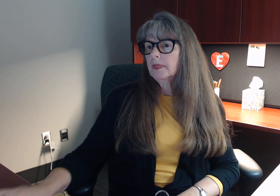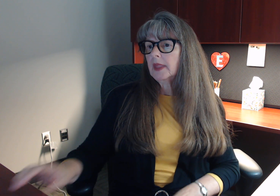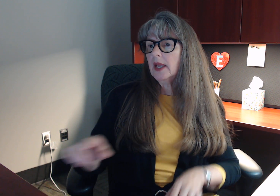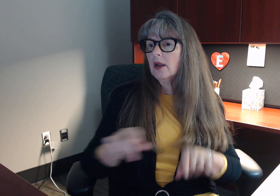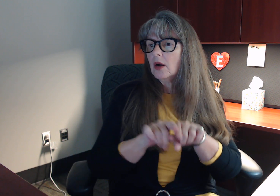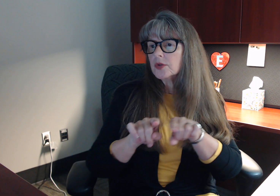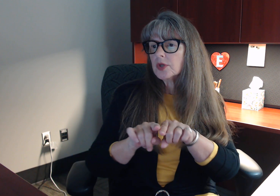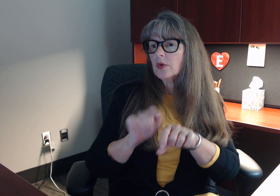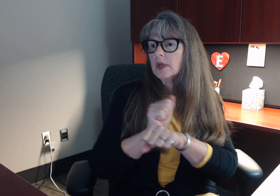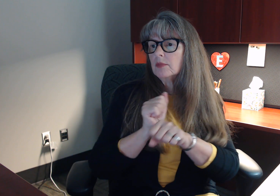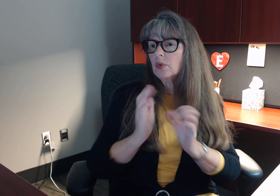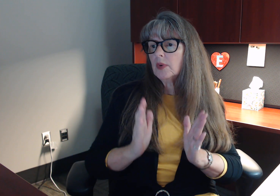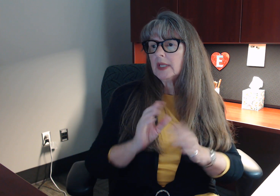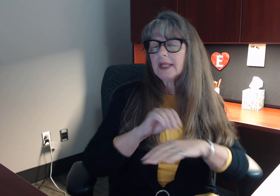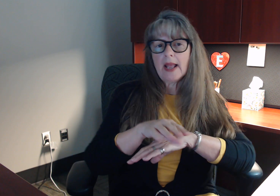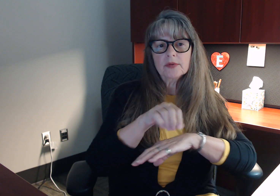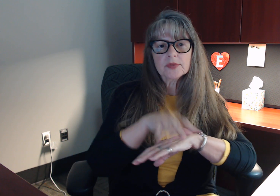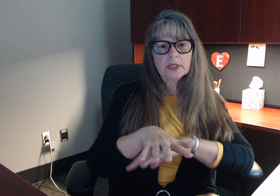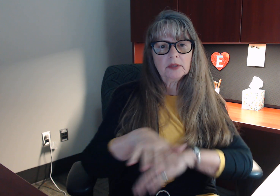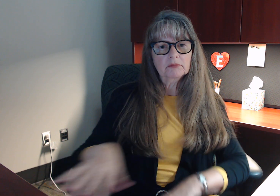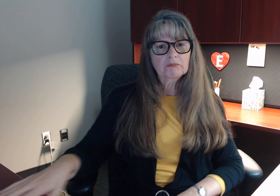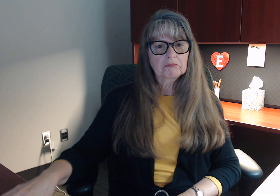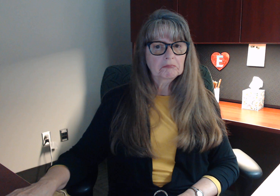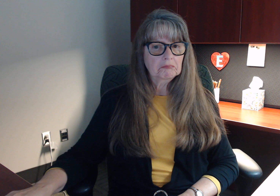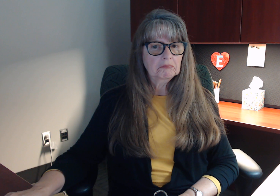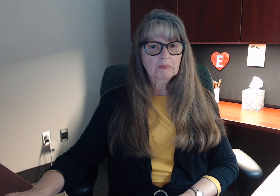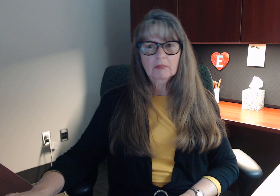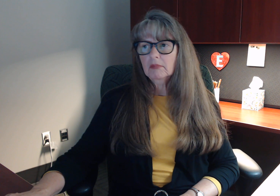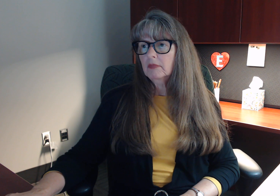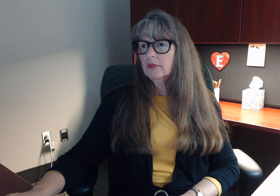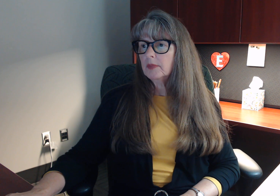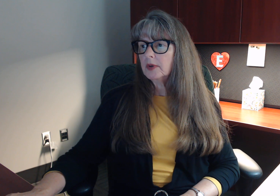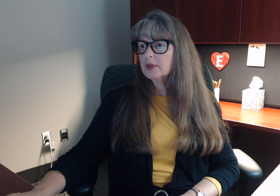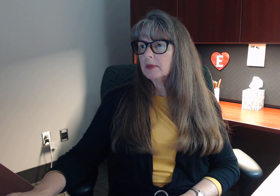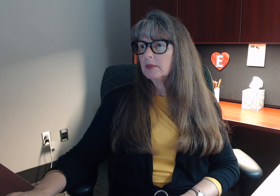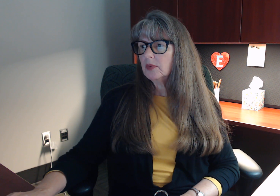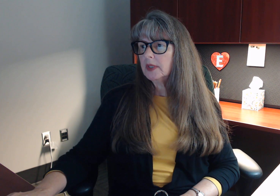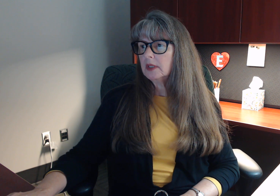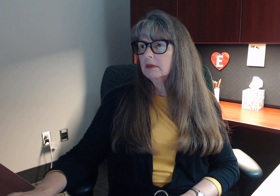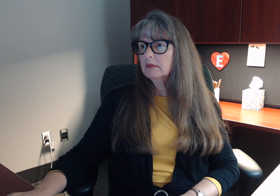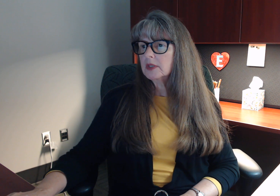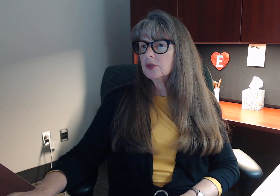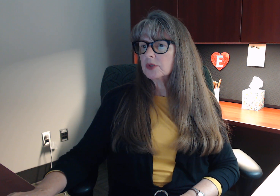And also employee counseling for a part-time employee. That's interesting.